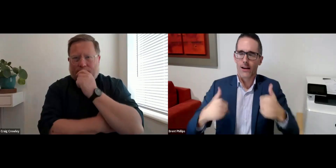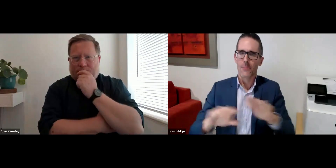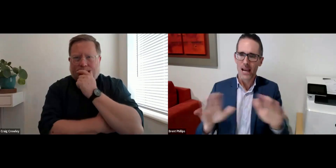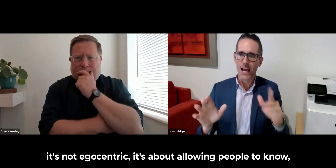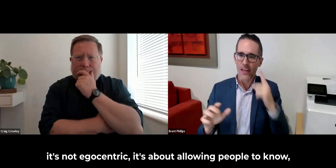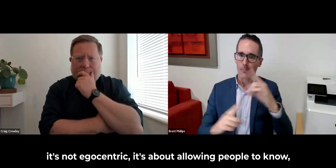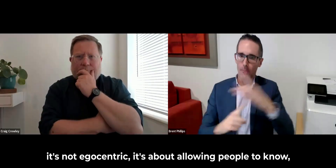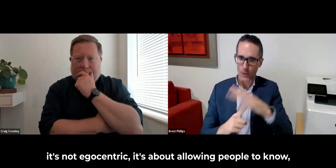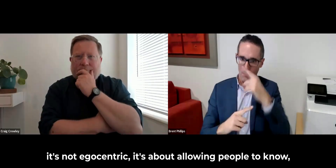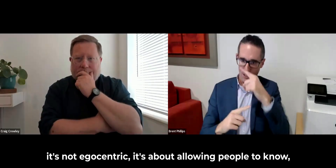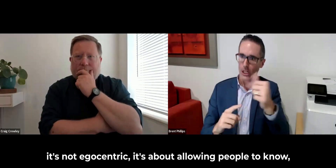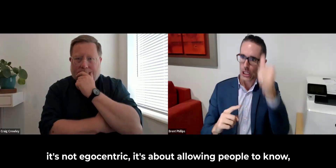it's not